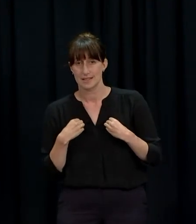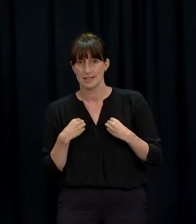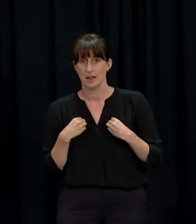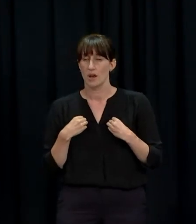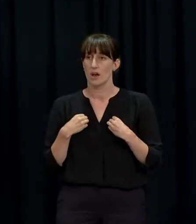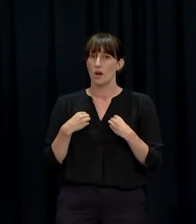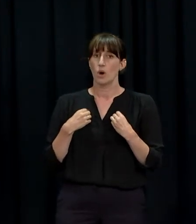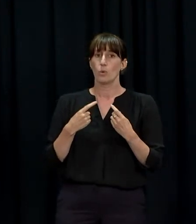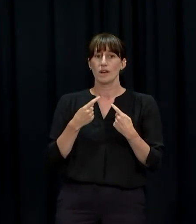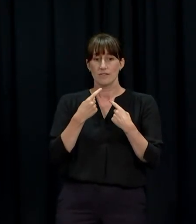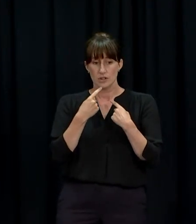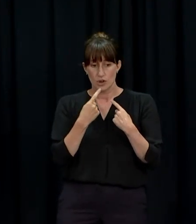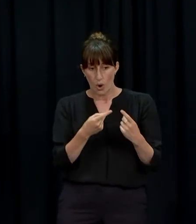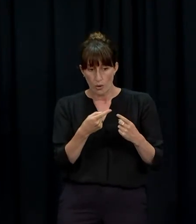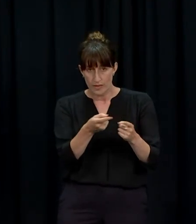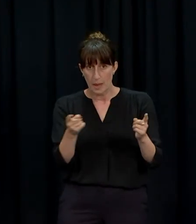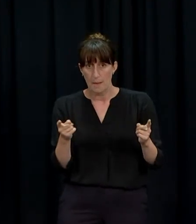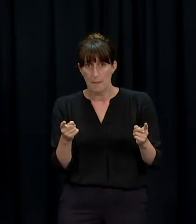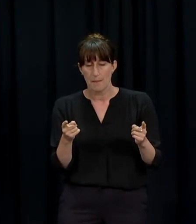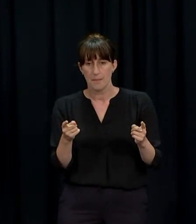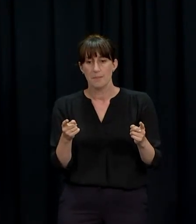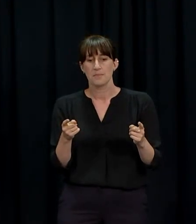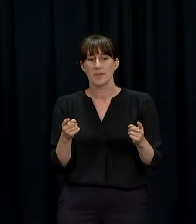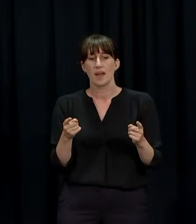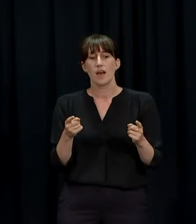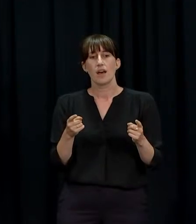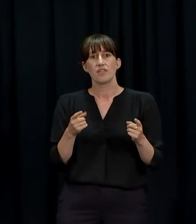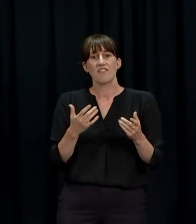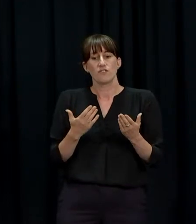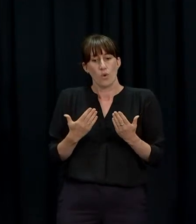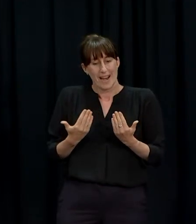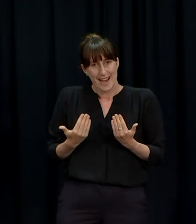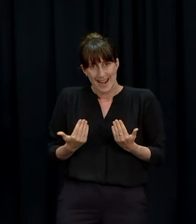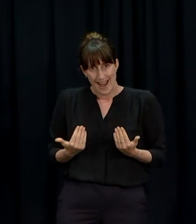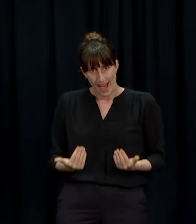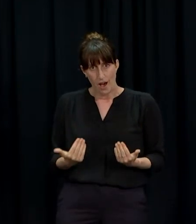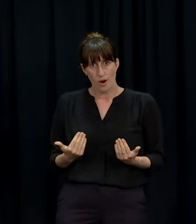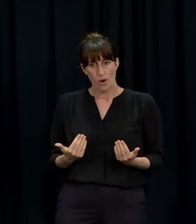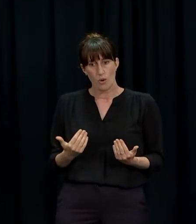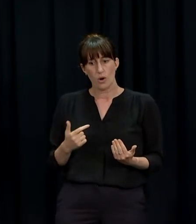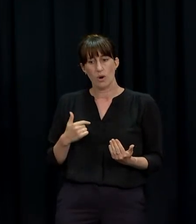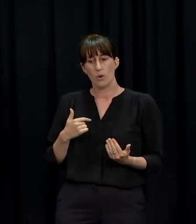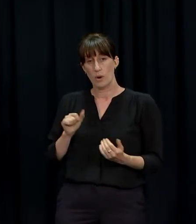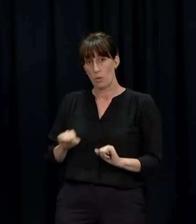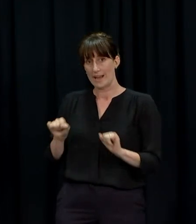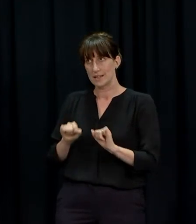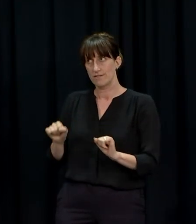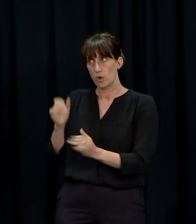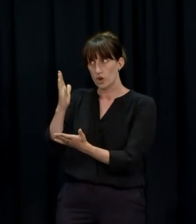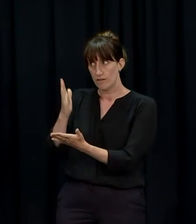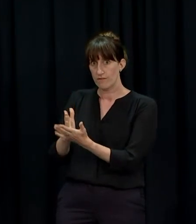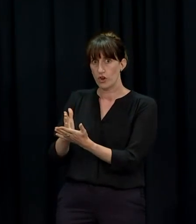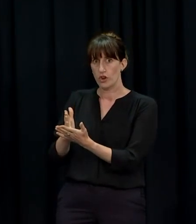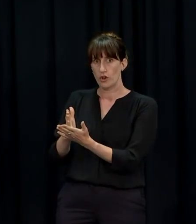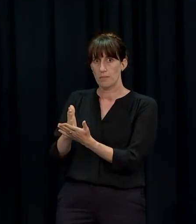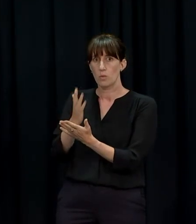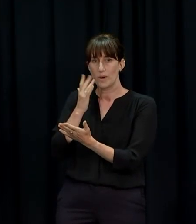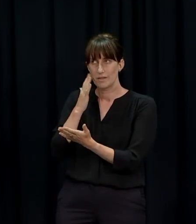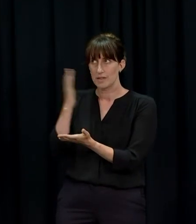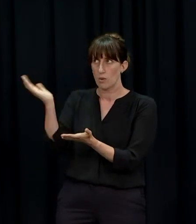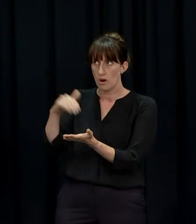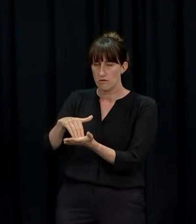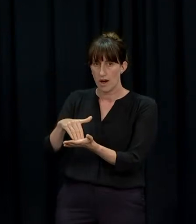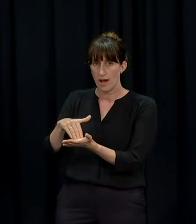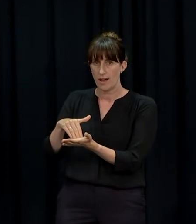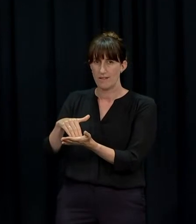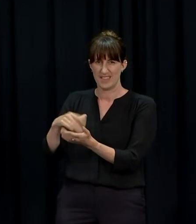in the meantime, we will ensure that we are getting confirmation of those orders and getting them onshore